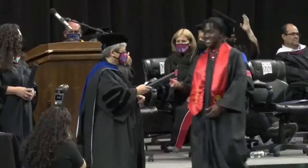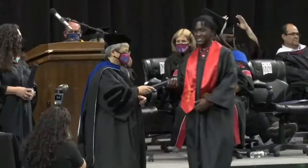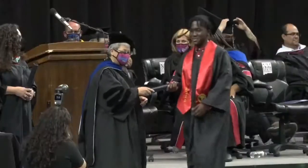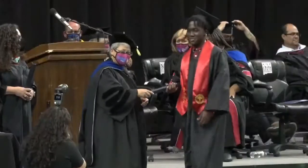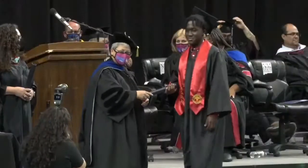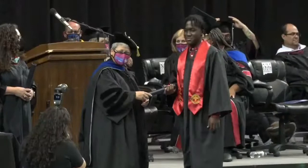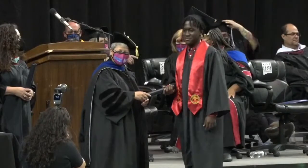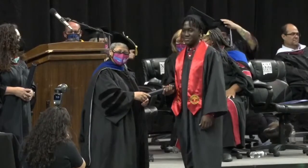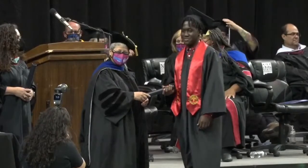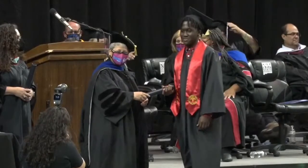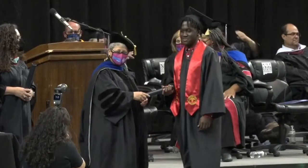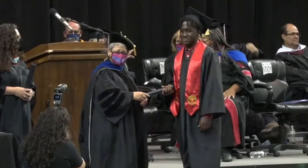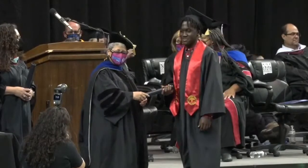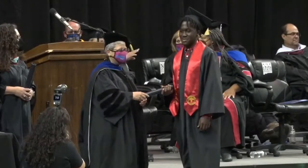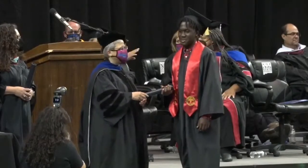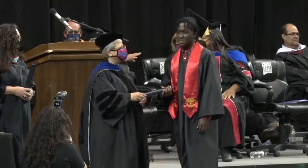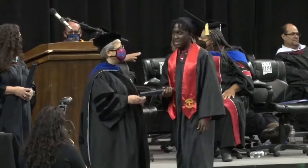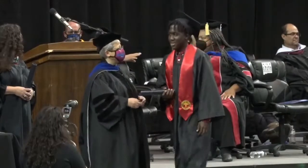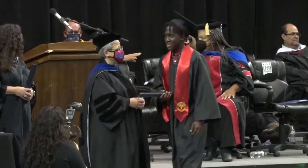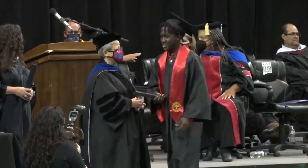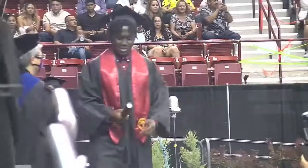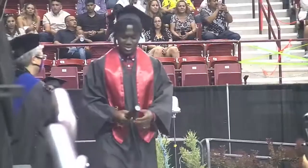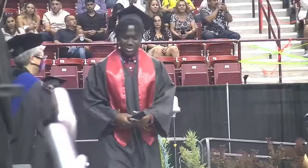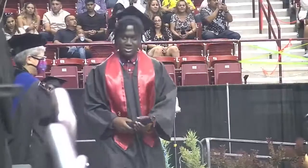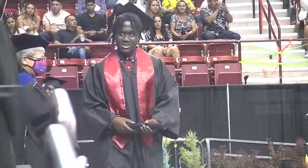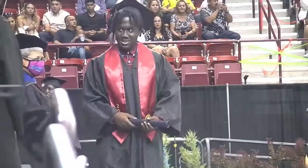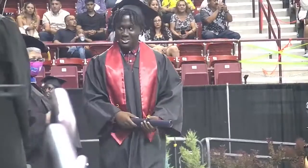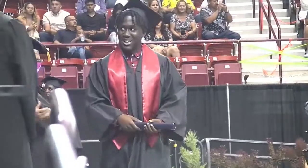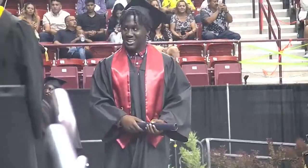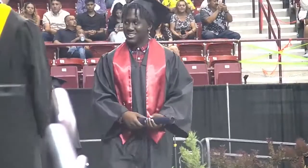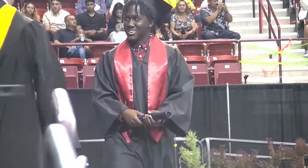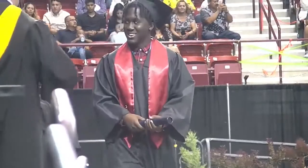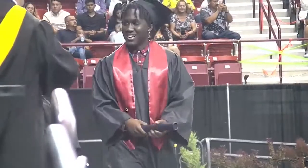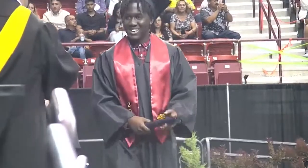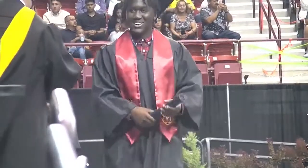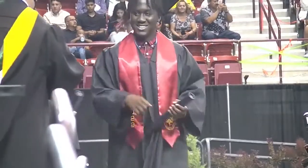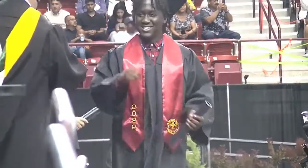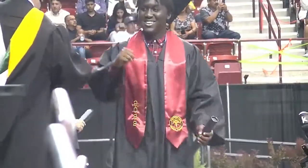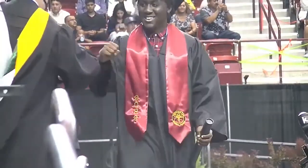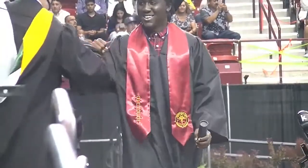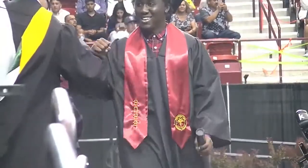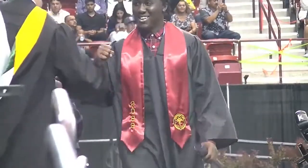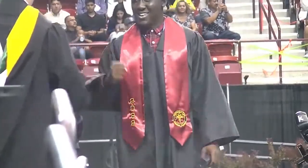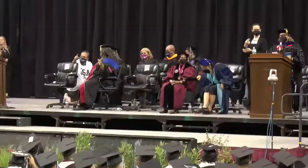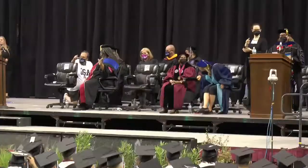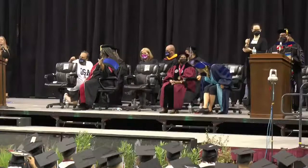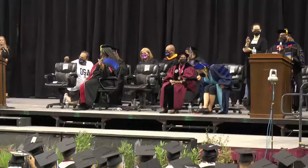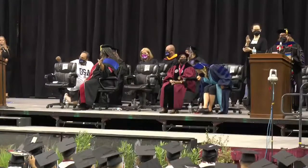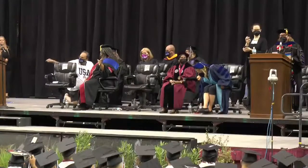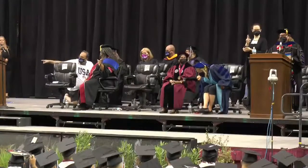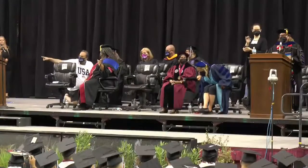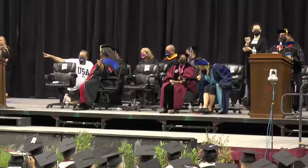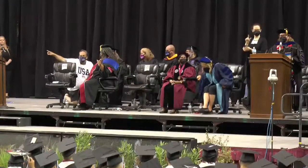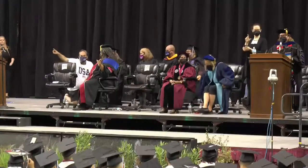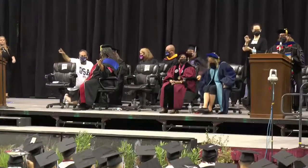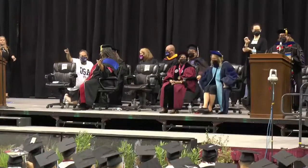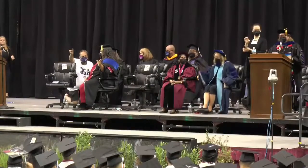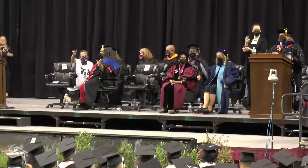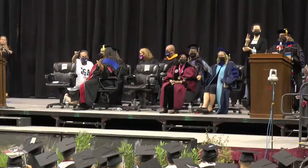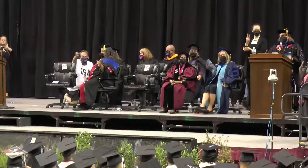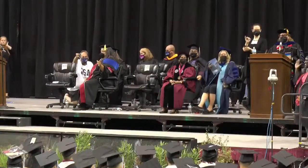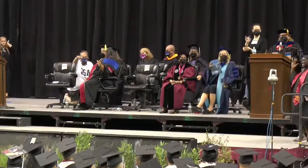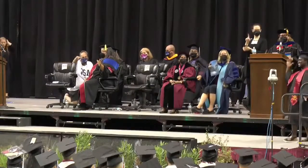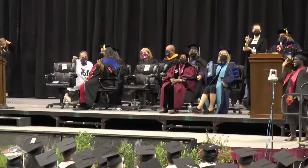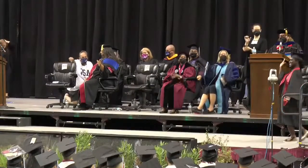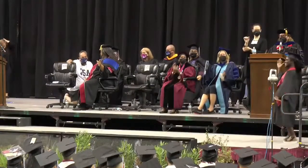Gabriel Syriac. Gabriel Cyril